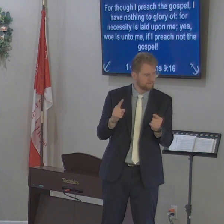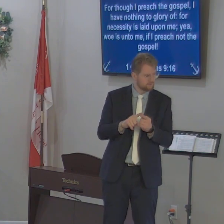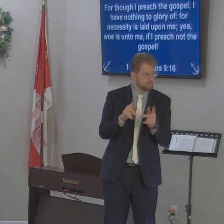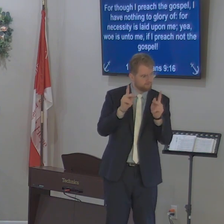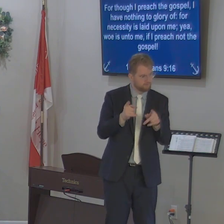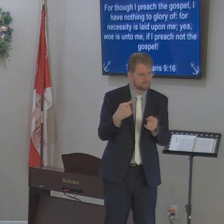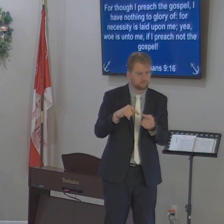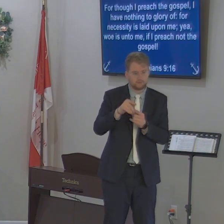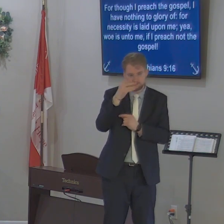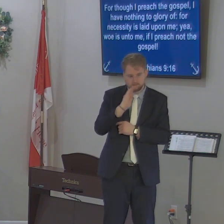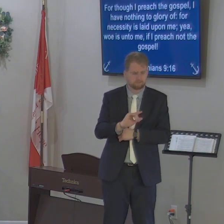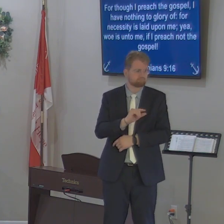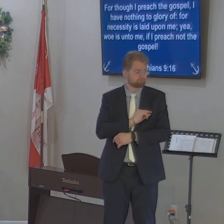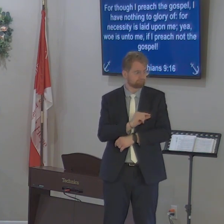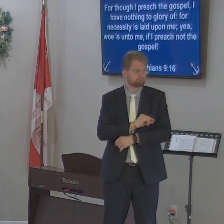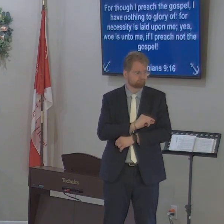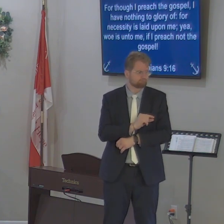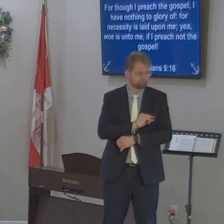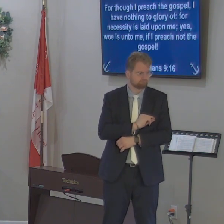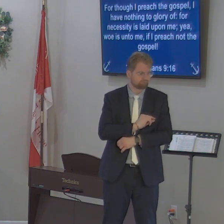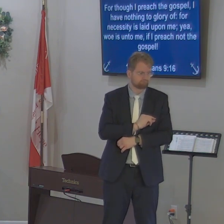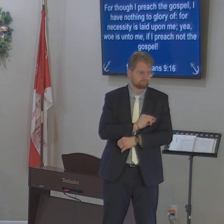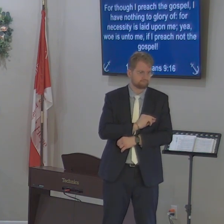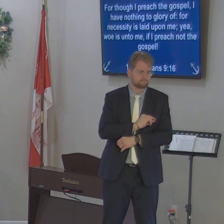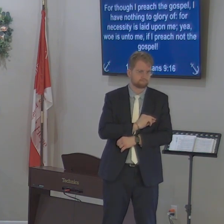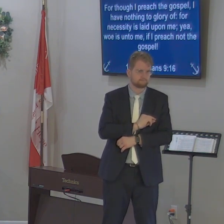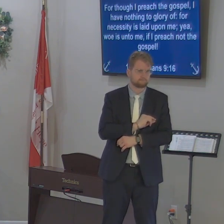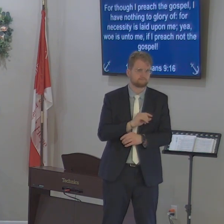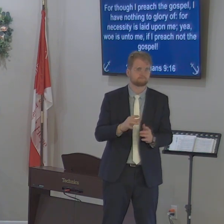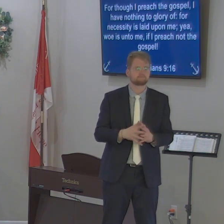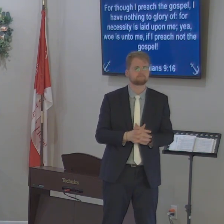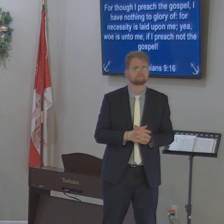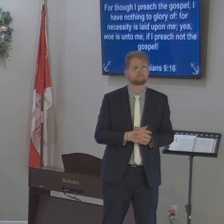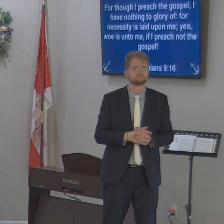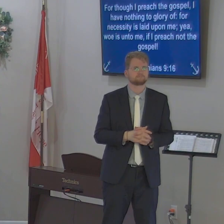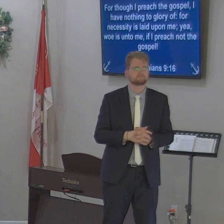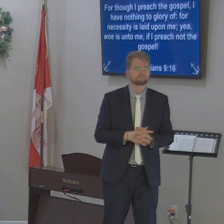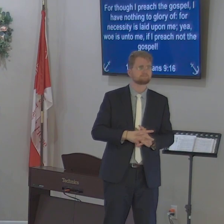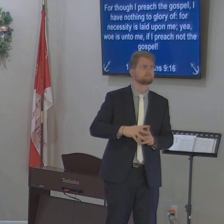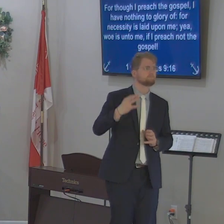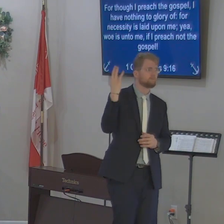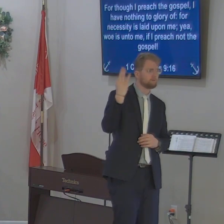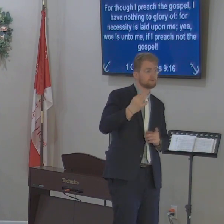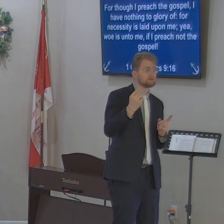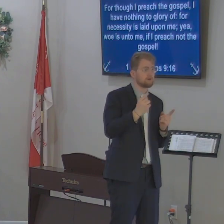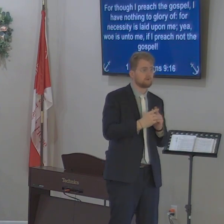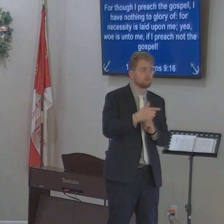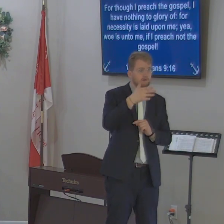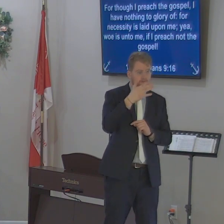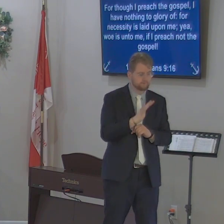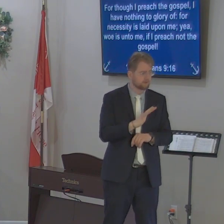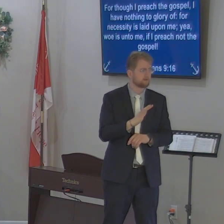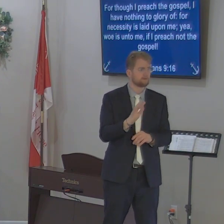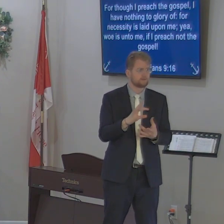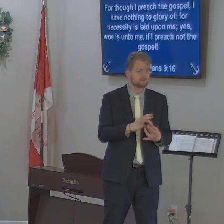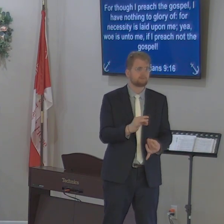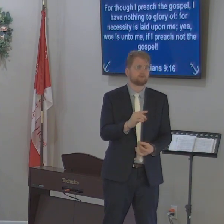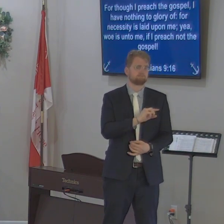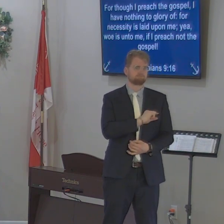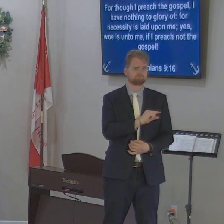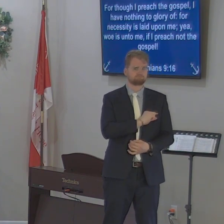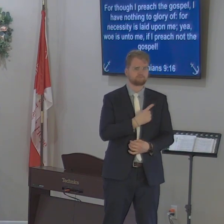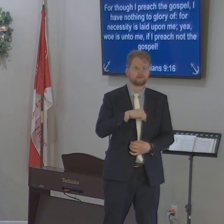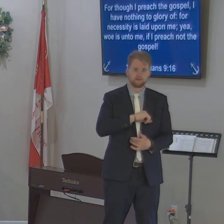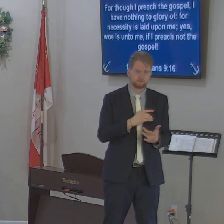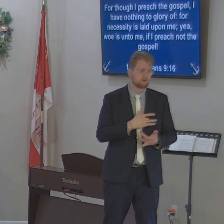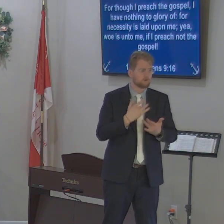gets a hold of them and God indwells them. It is the preaching of the Word of God with the Spirit pricking our hearts to result in a purpose,